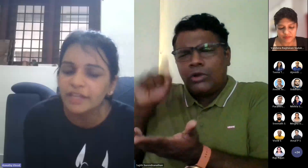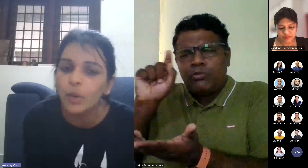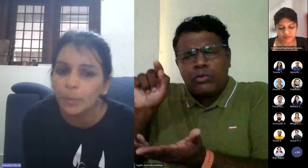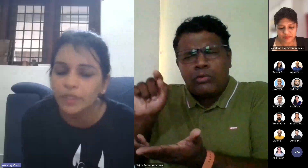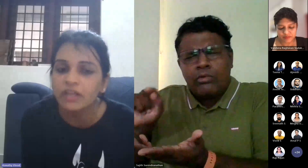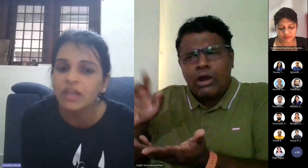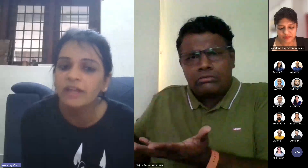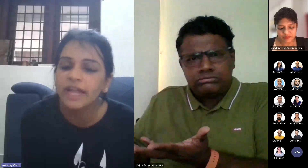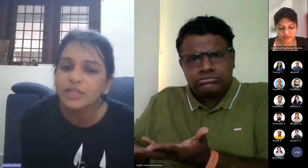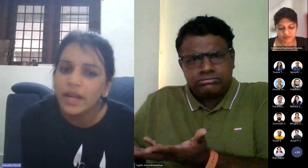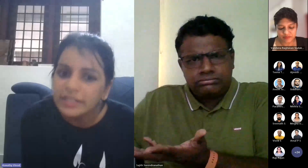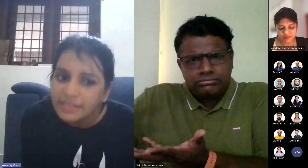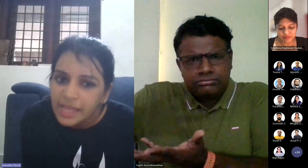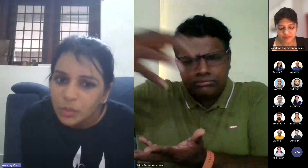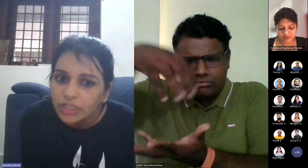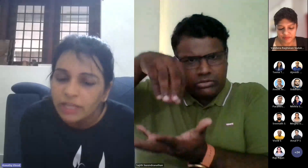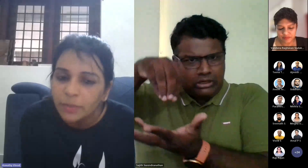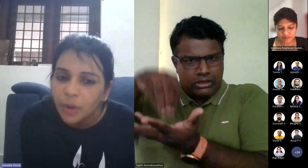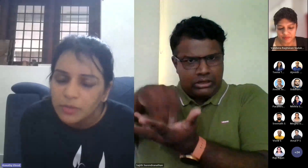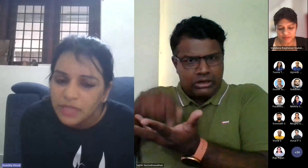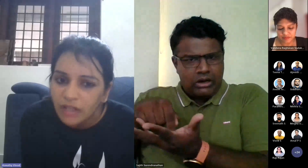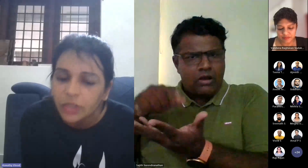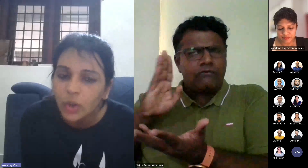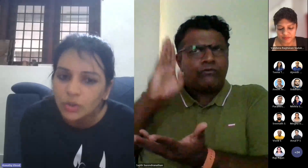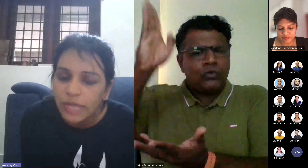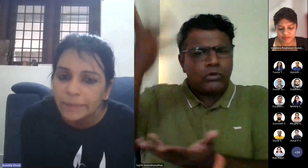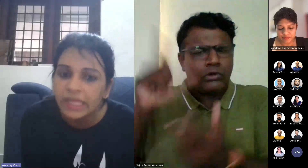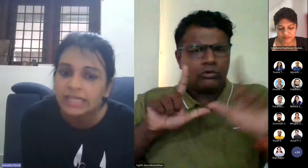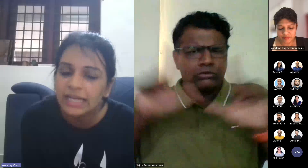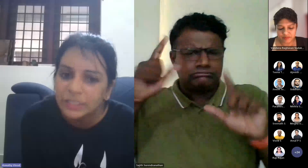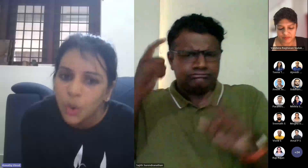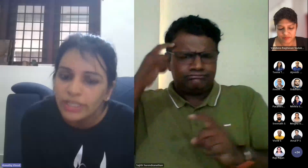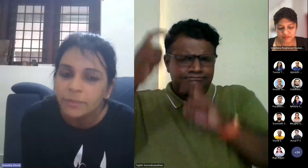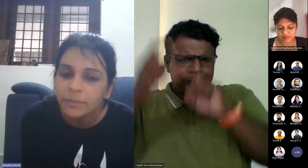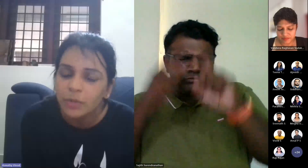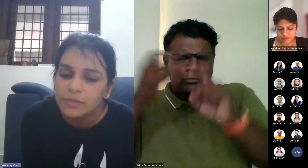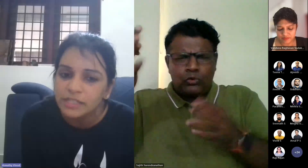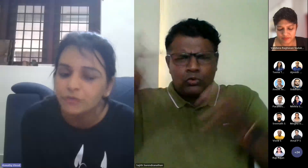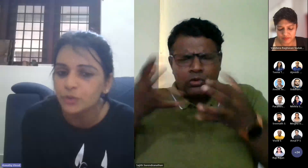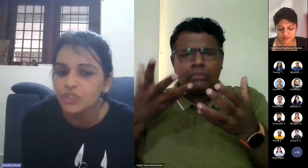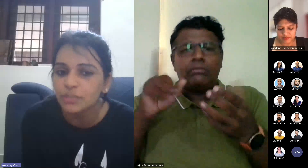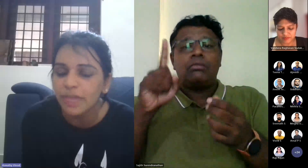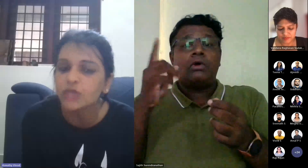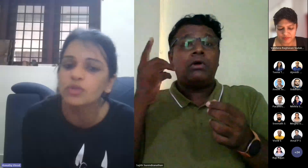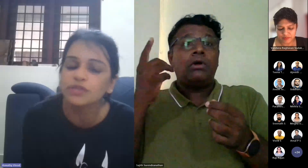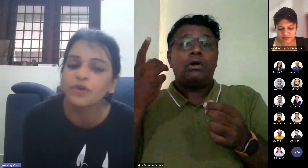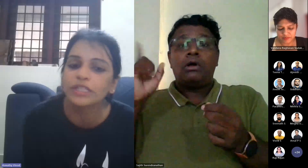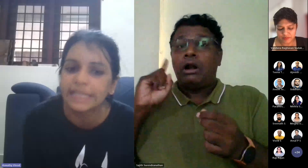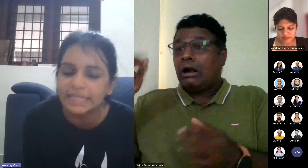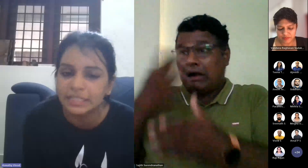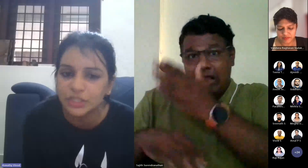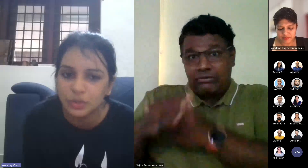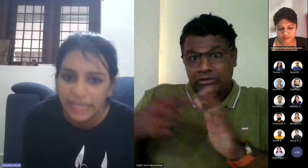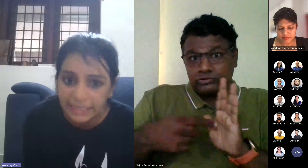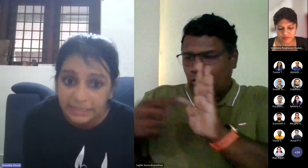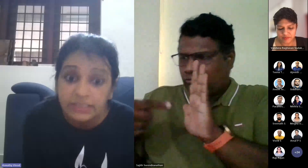very, very open. Try to understand what their problems are, talk to them, collect all their problems, and in future make use of all the